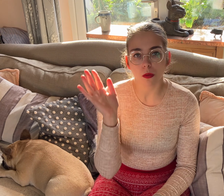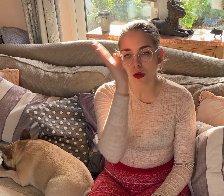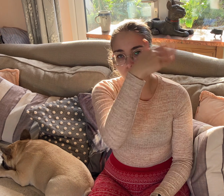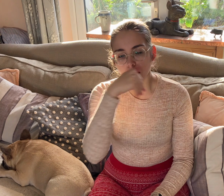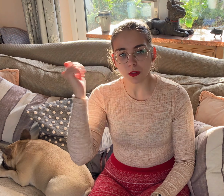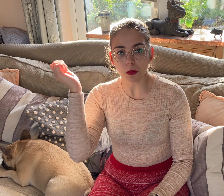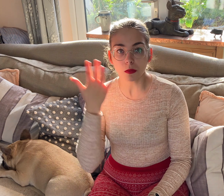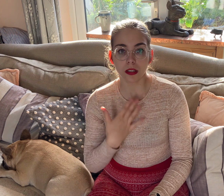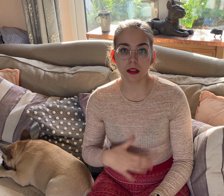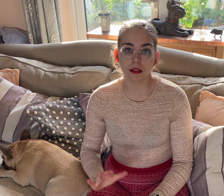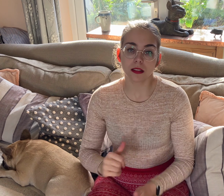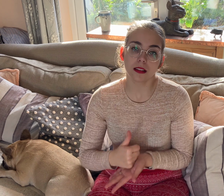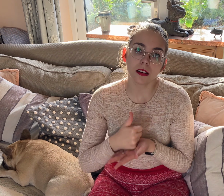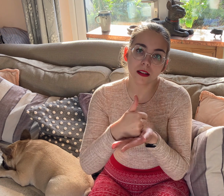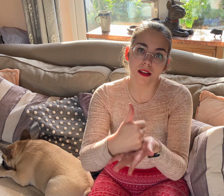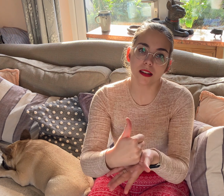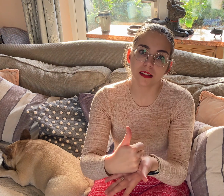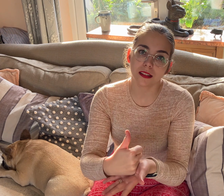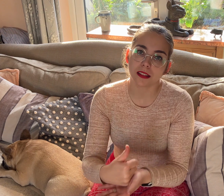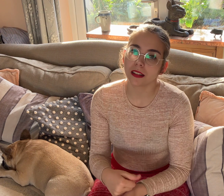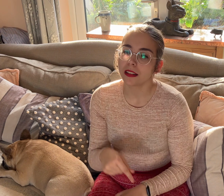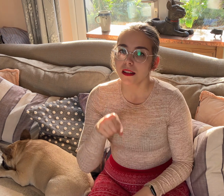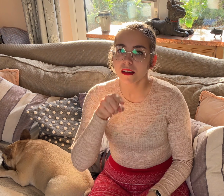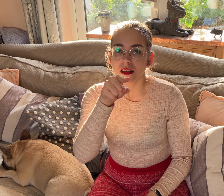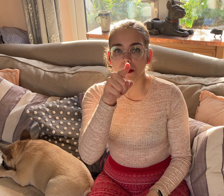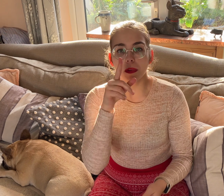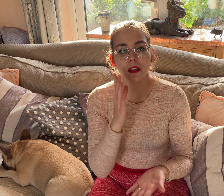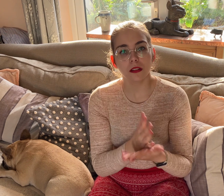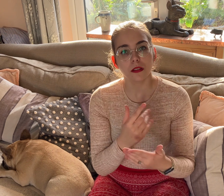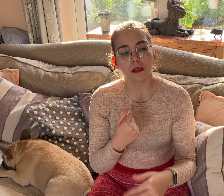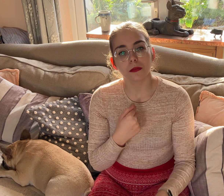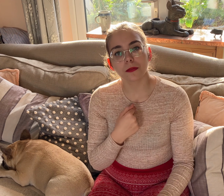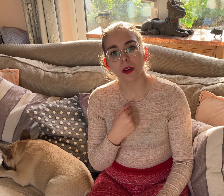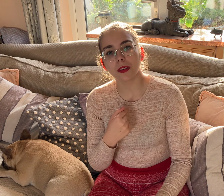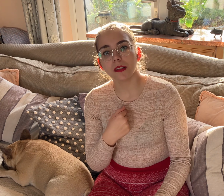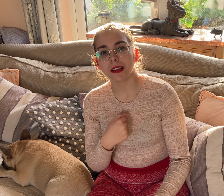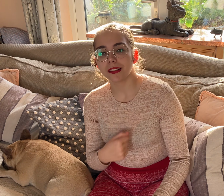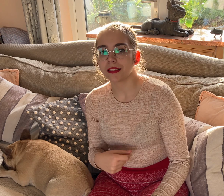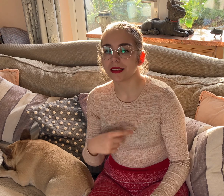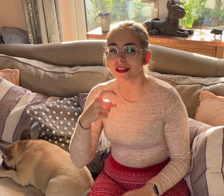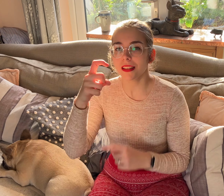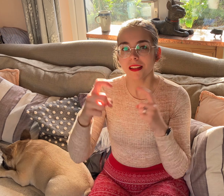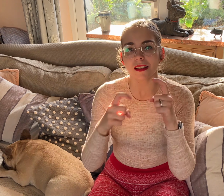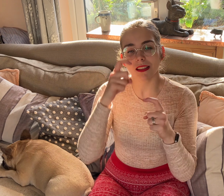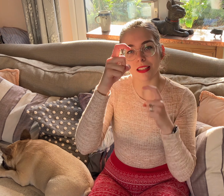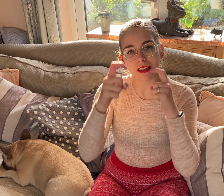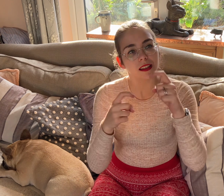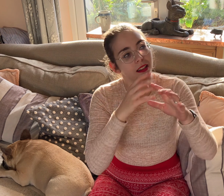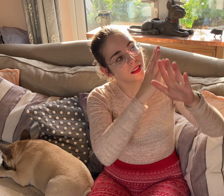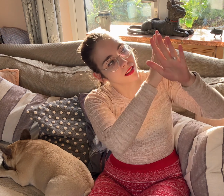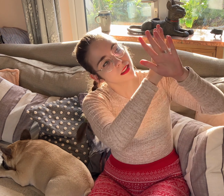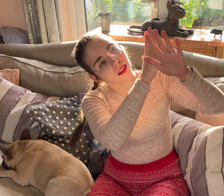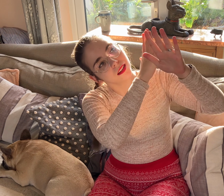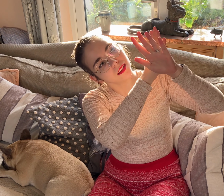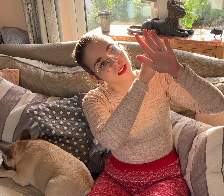soul needs aligning. It's me you can find in. Seeking and hiding.